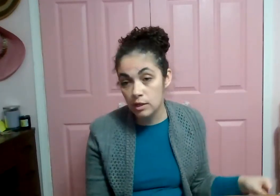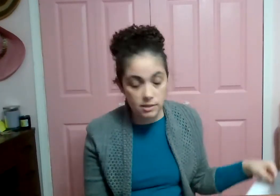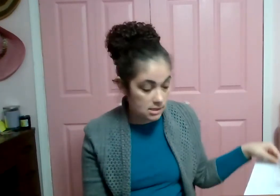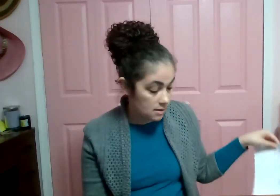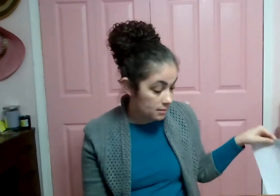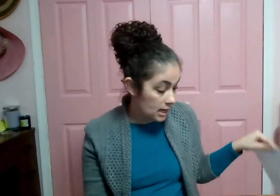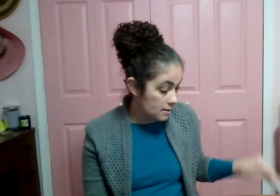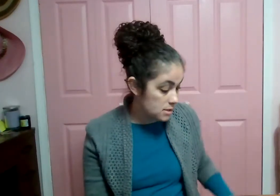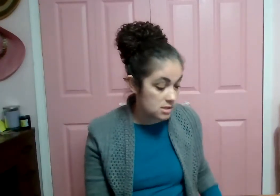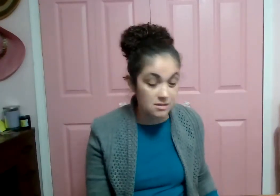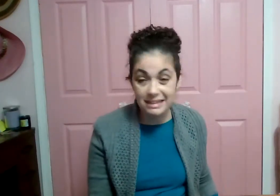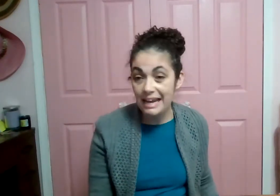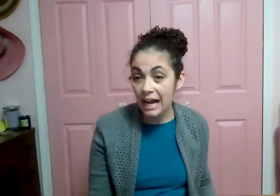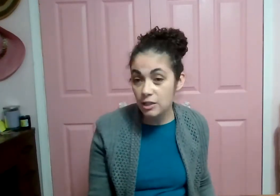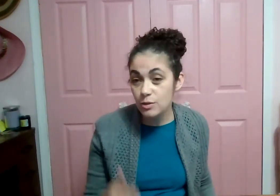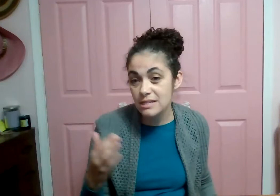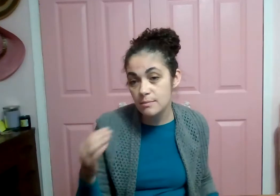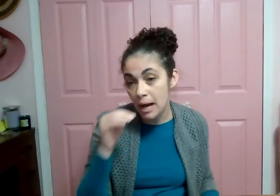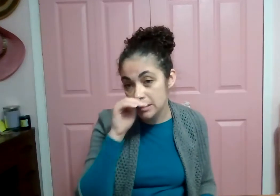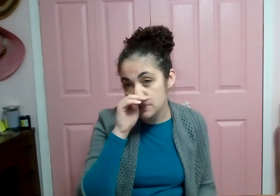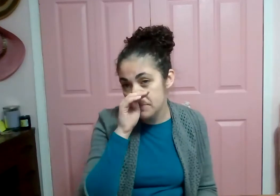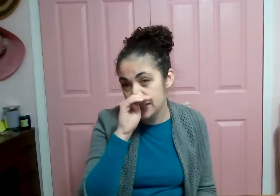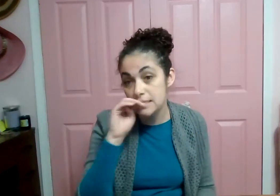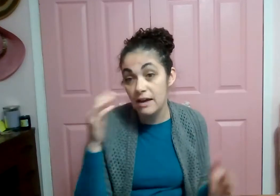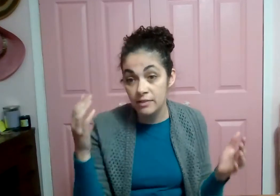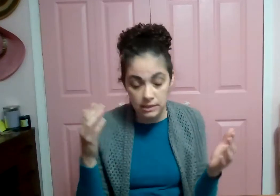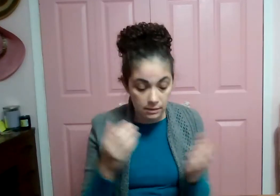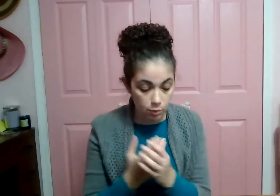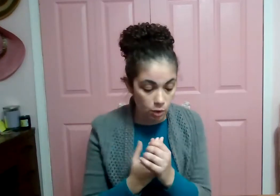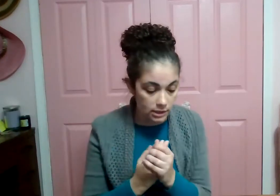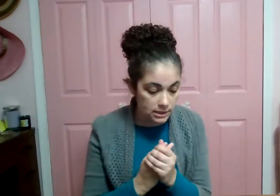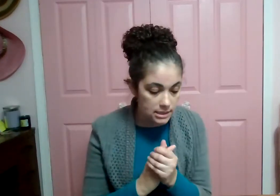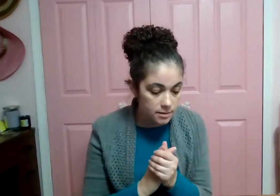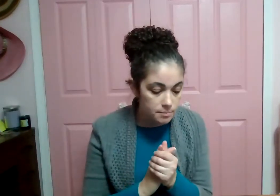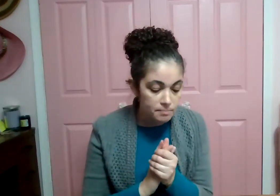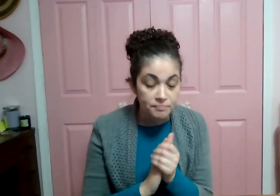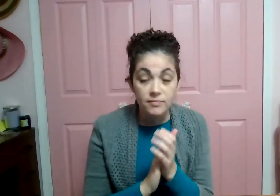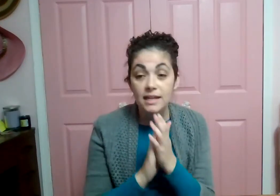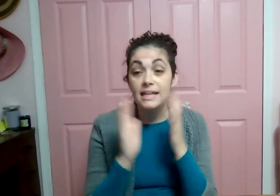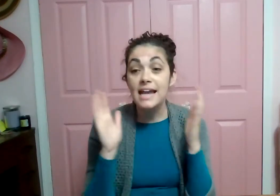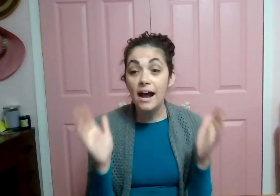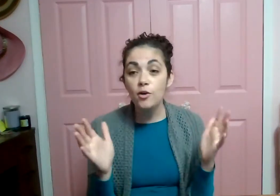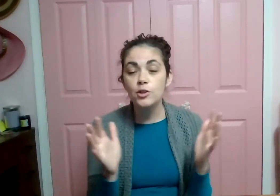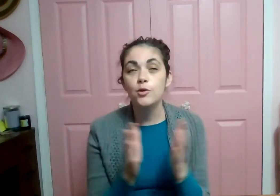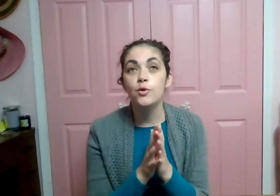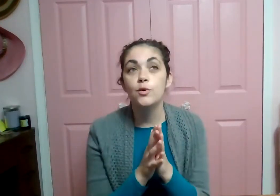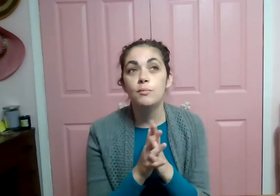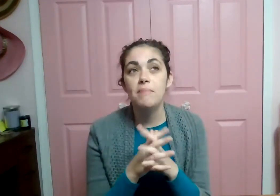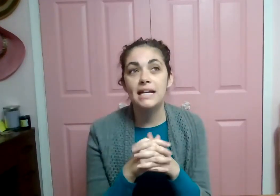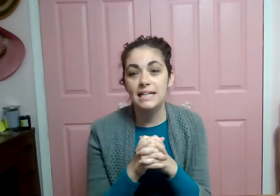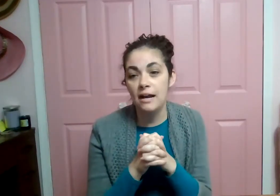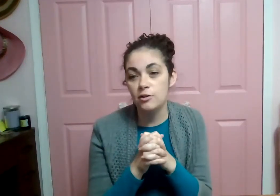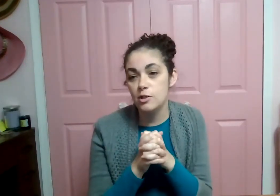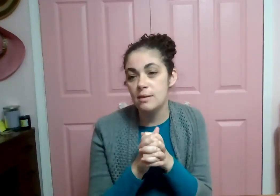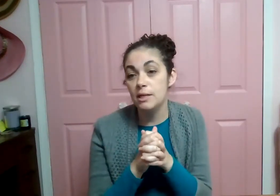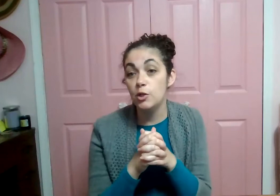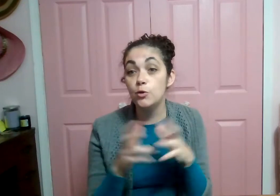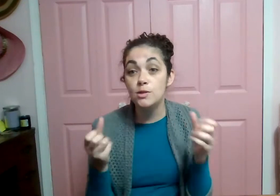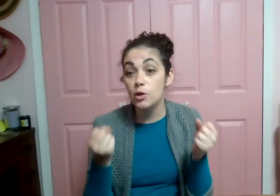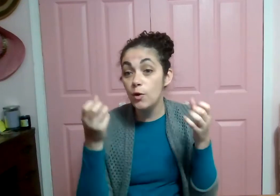words, sometimes not used as much, but definitely important. Now you might encounter somebody who